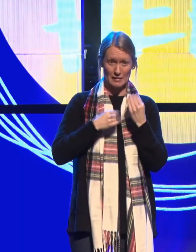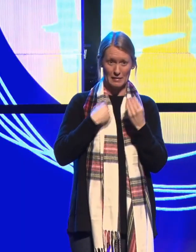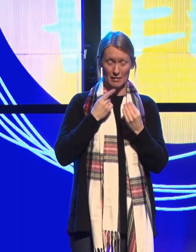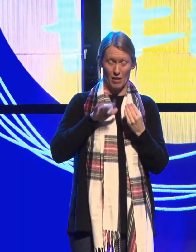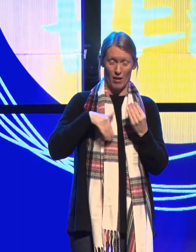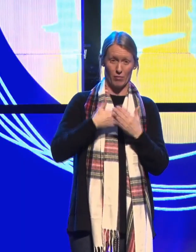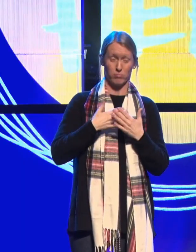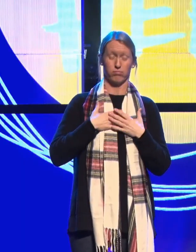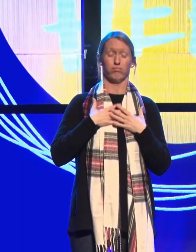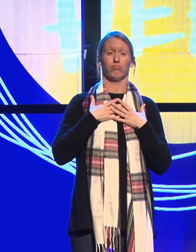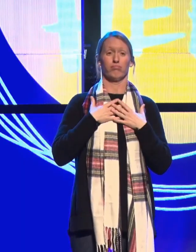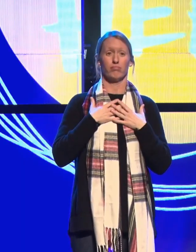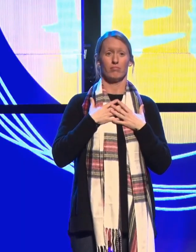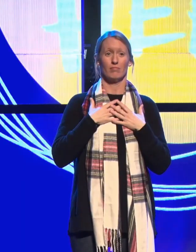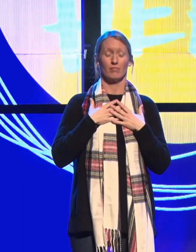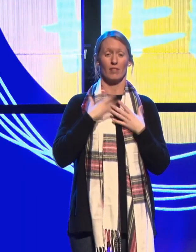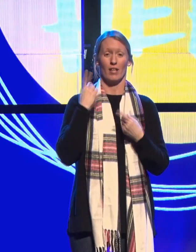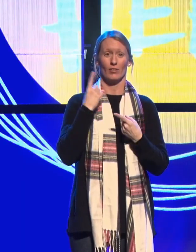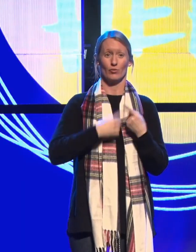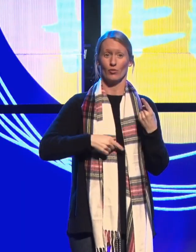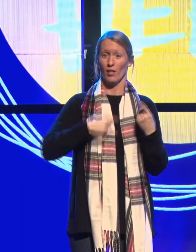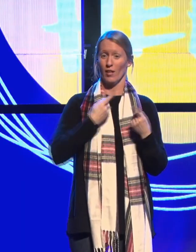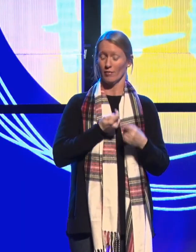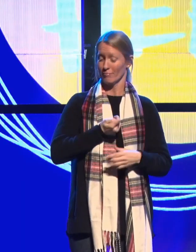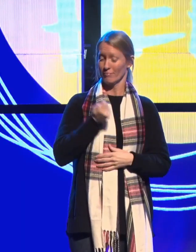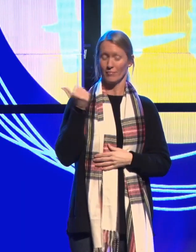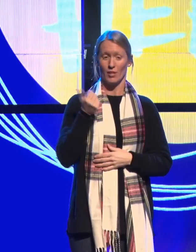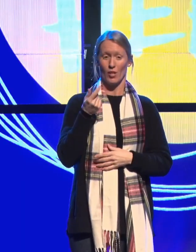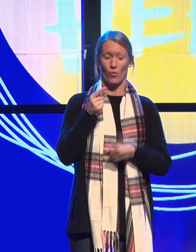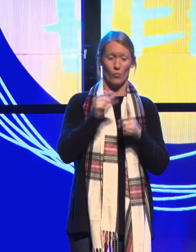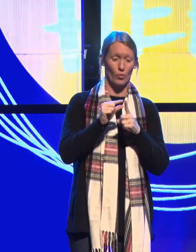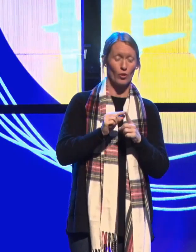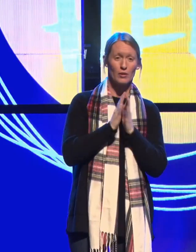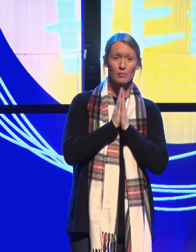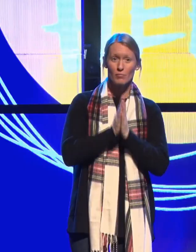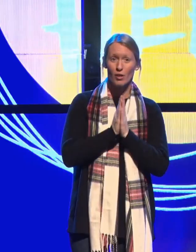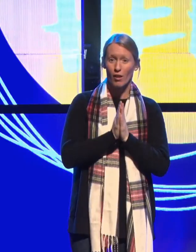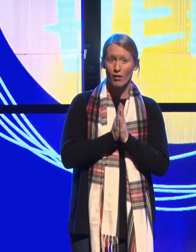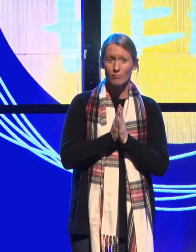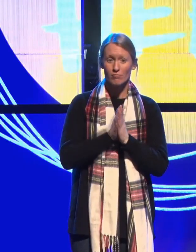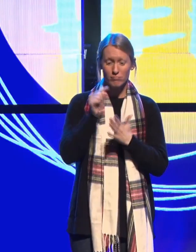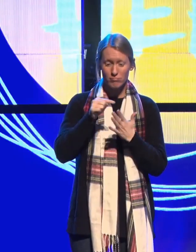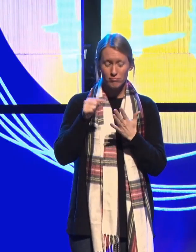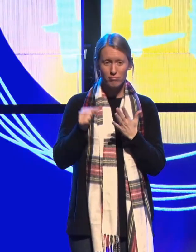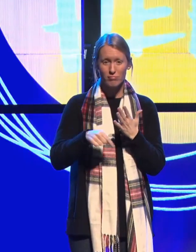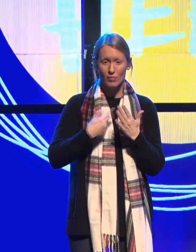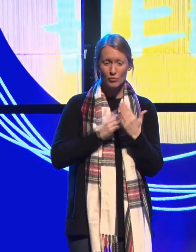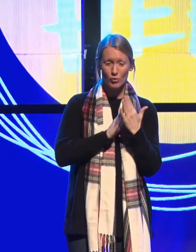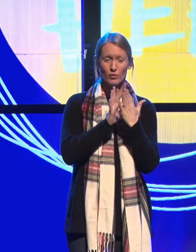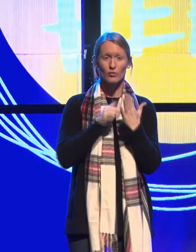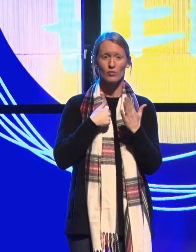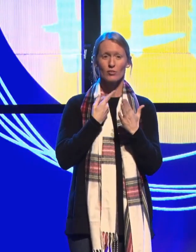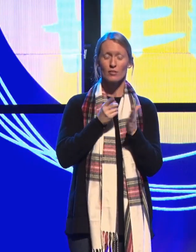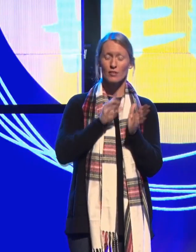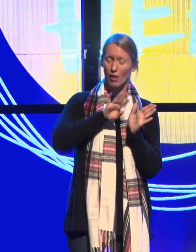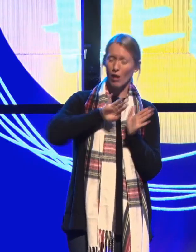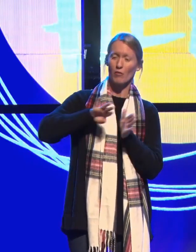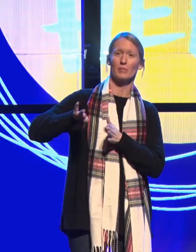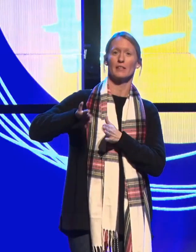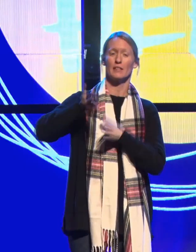me. And I've tried to cast that demon out with words. I've prayed it, I've done it all. Like, get off me, sugar